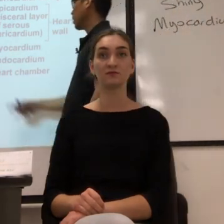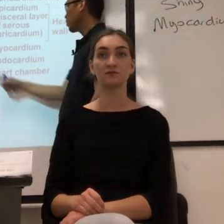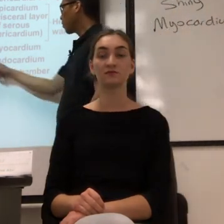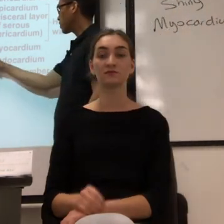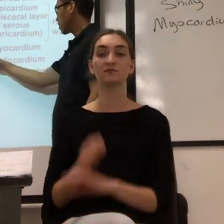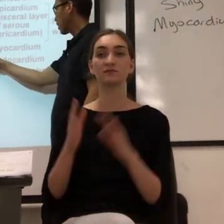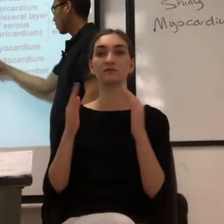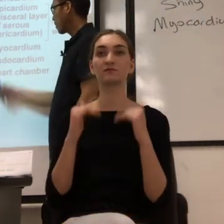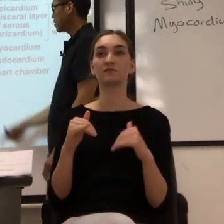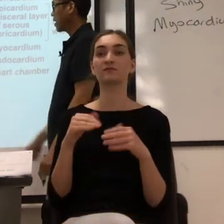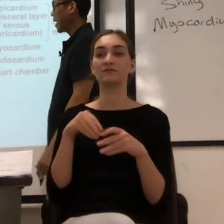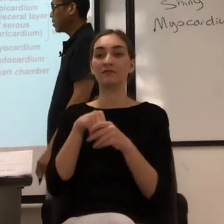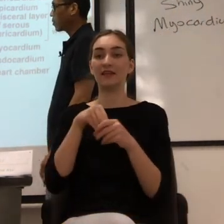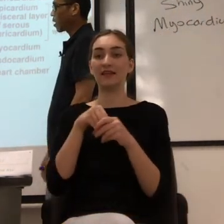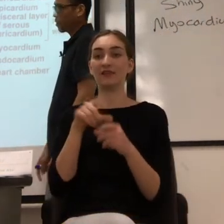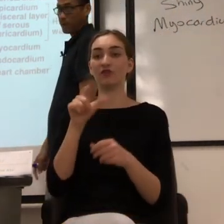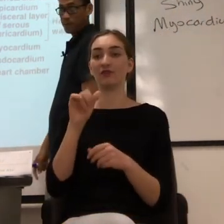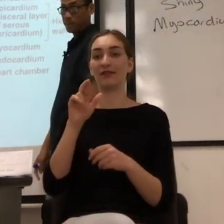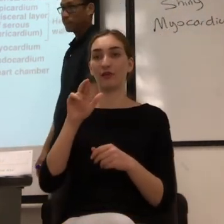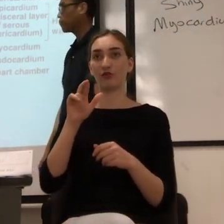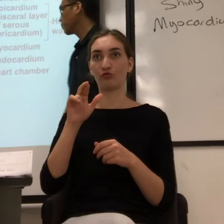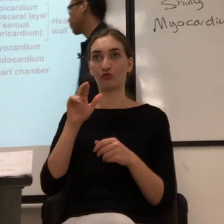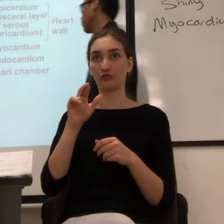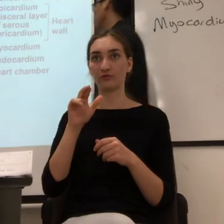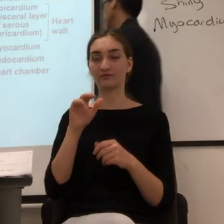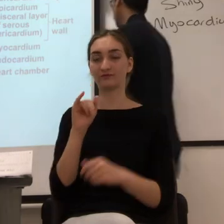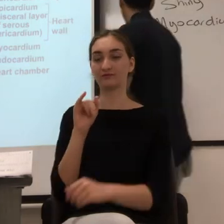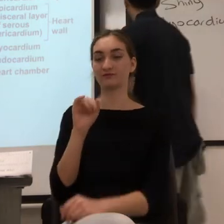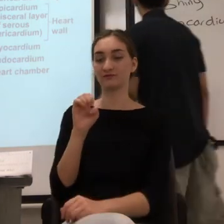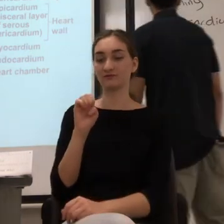Then the innermost layer is the endocardium.